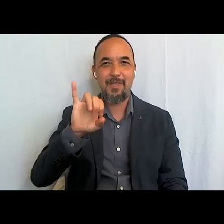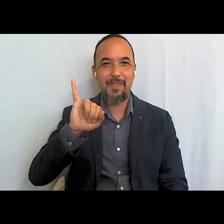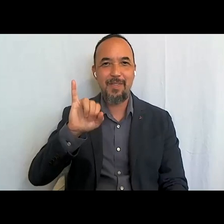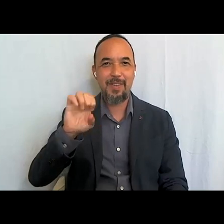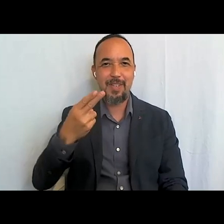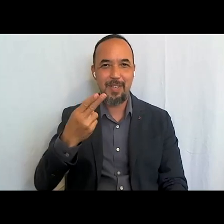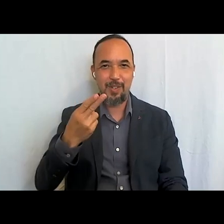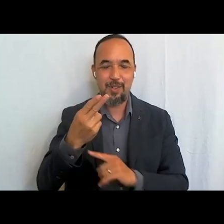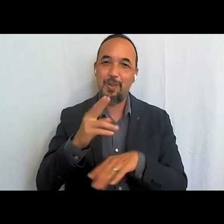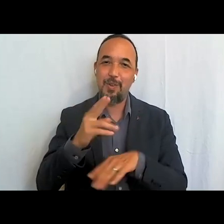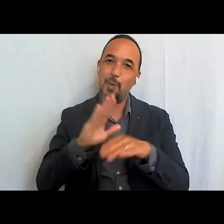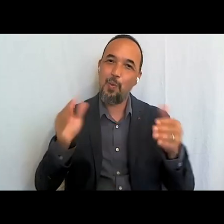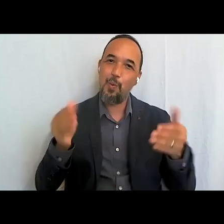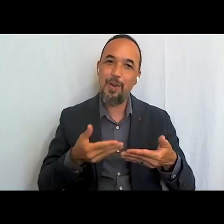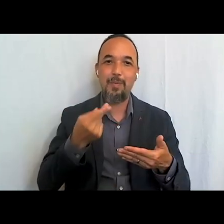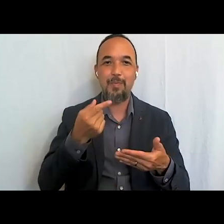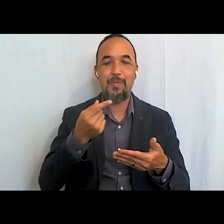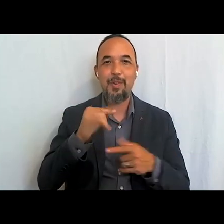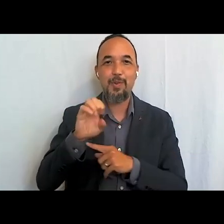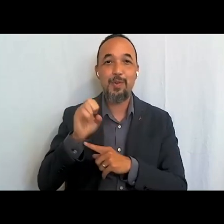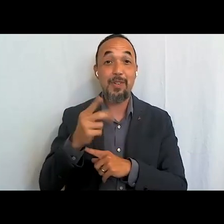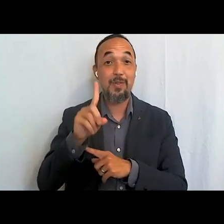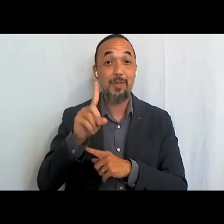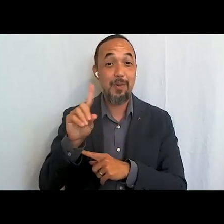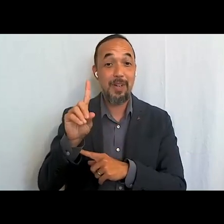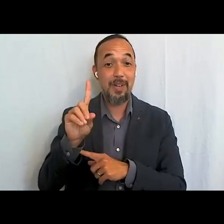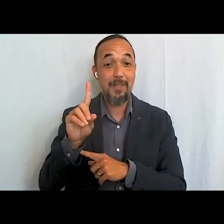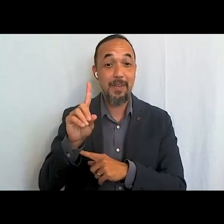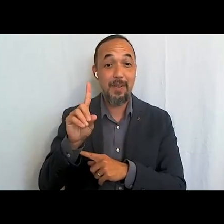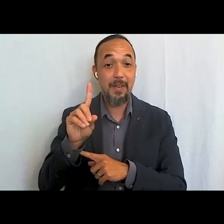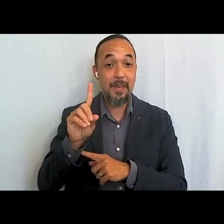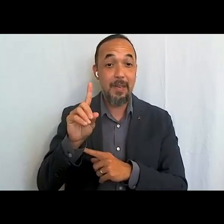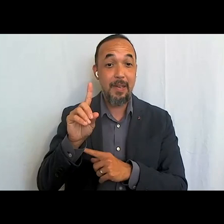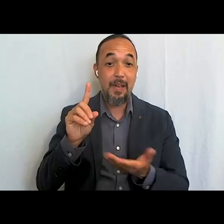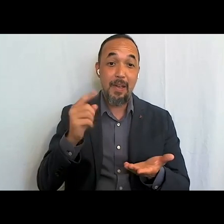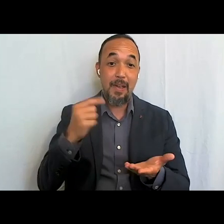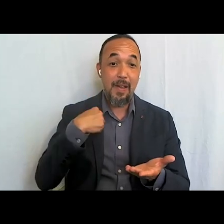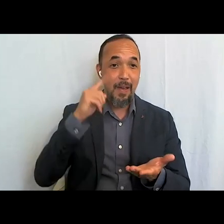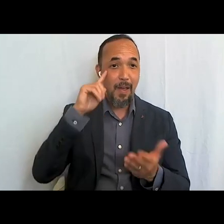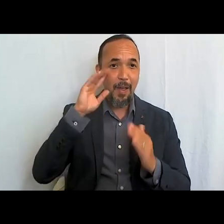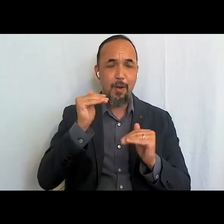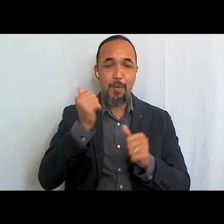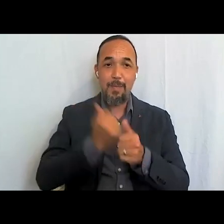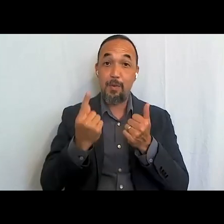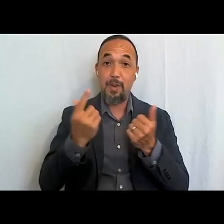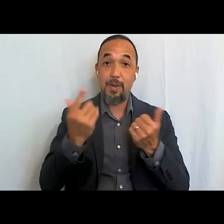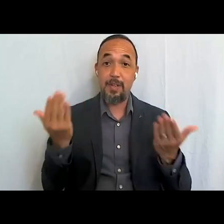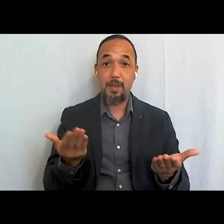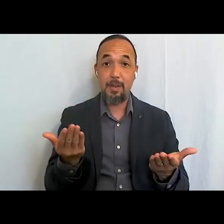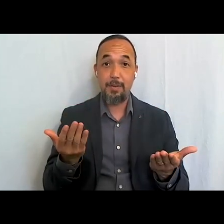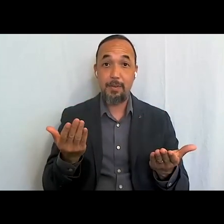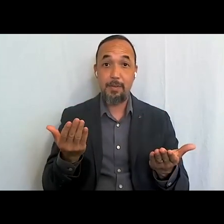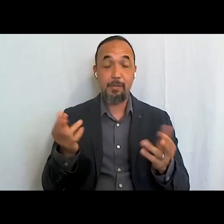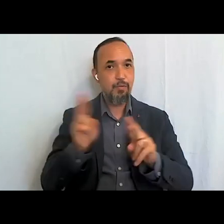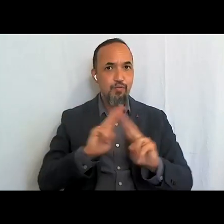GISH 101. I hope everybody's in here ready to go